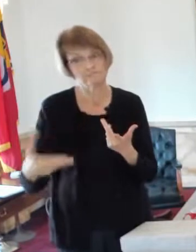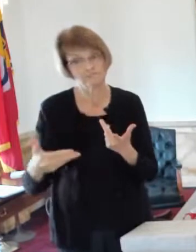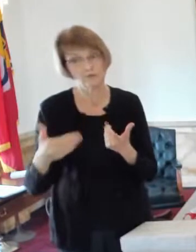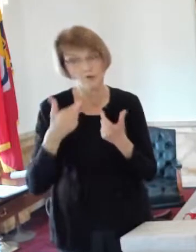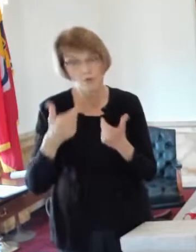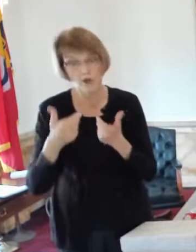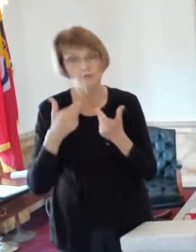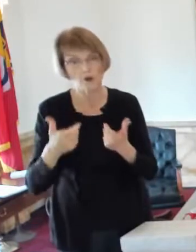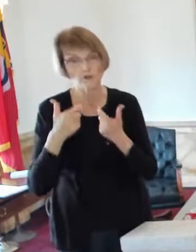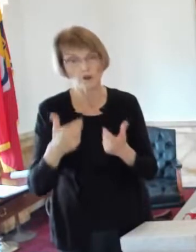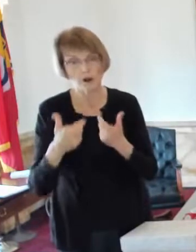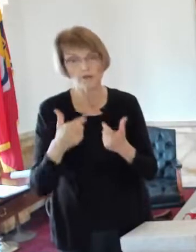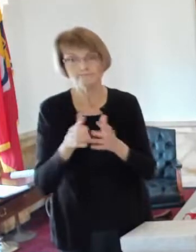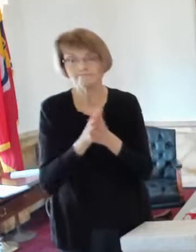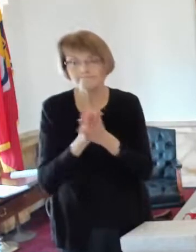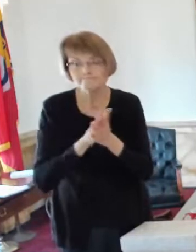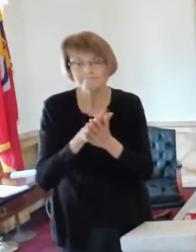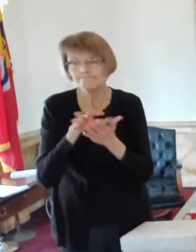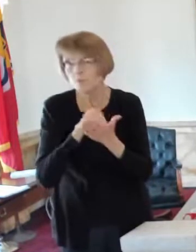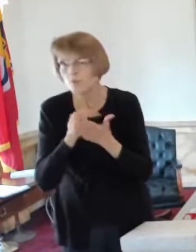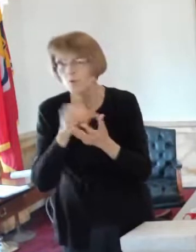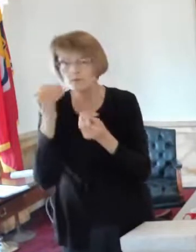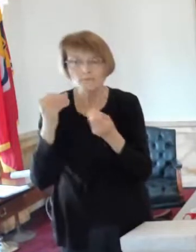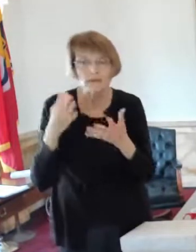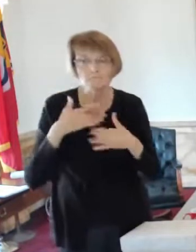to get their information about COVID.